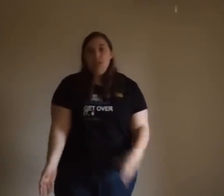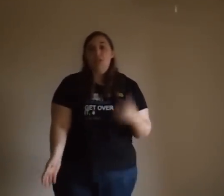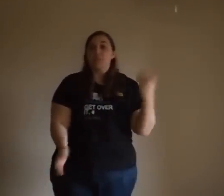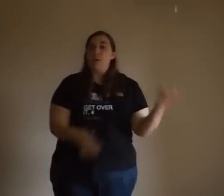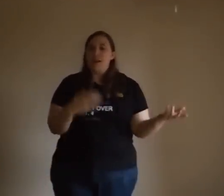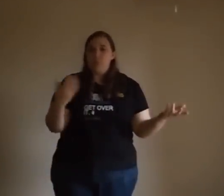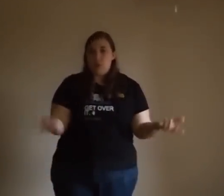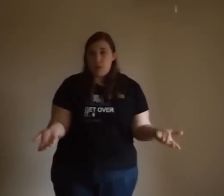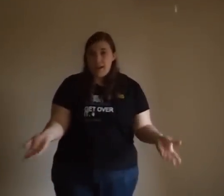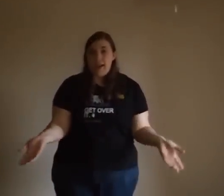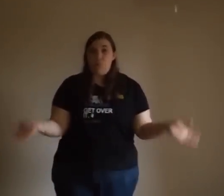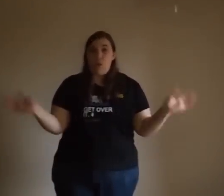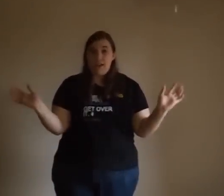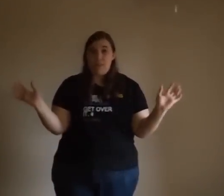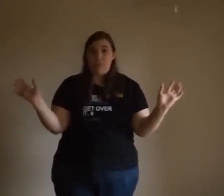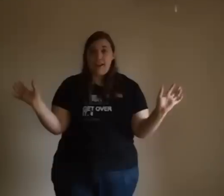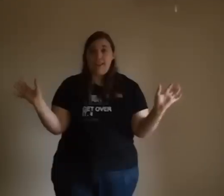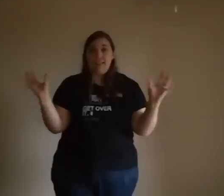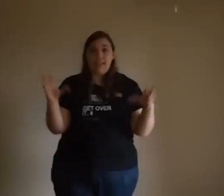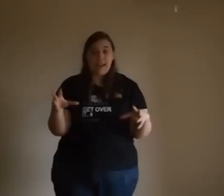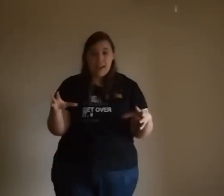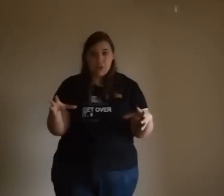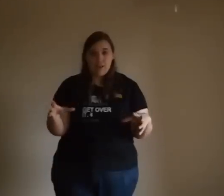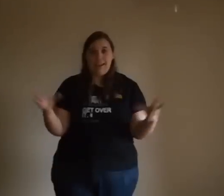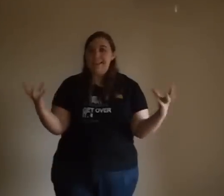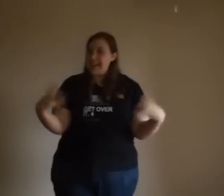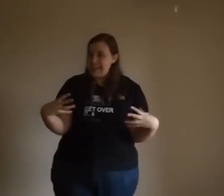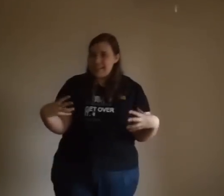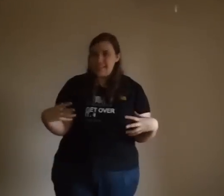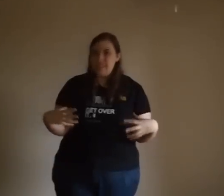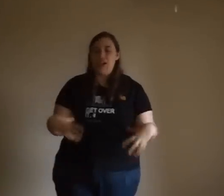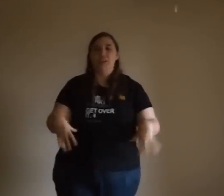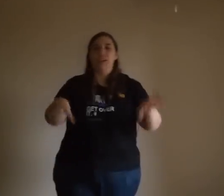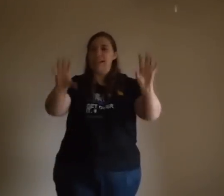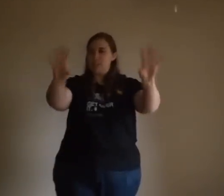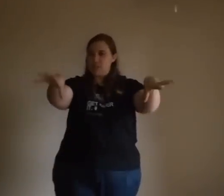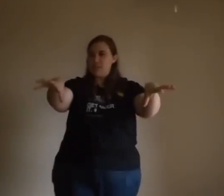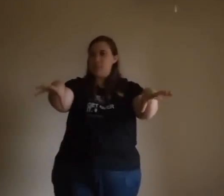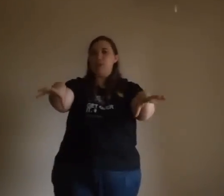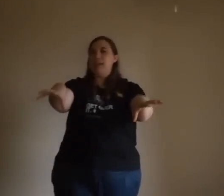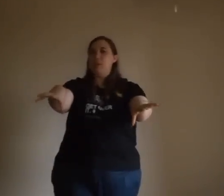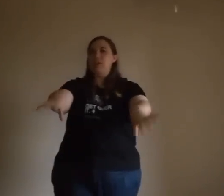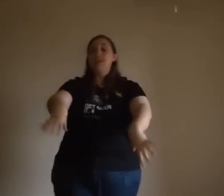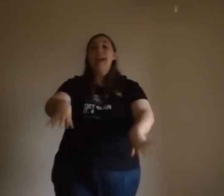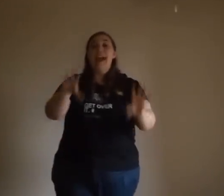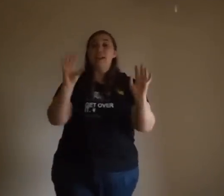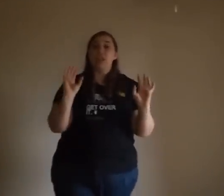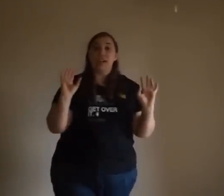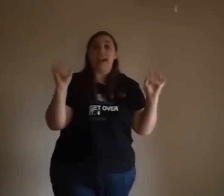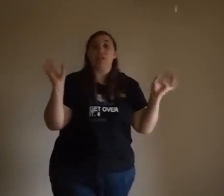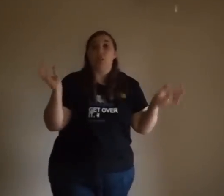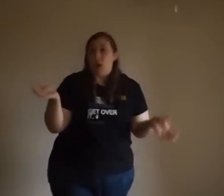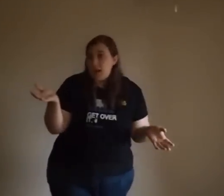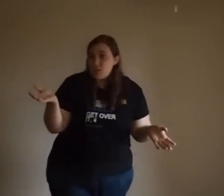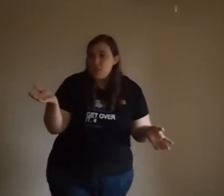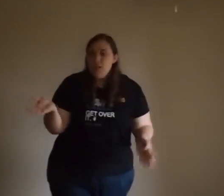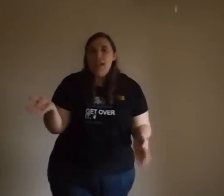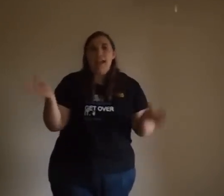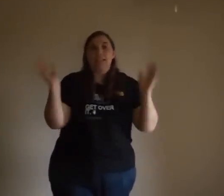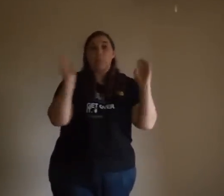So Spock and McCoy wind up fighting in the gladiator ring, not against each other, against two separate enemies, and Kirk has to watch. And